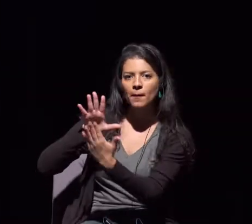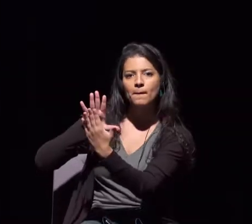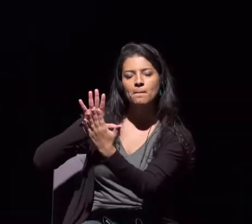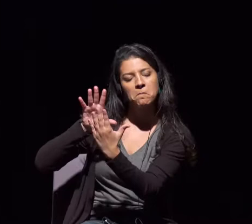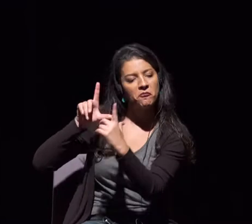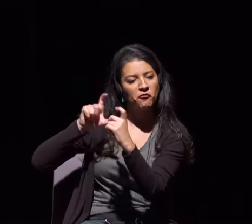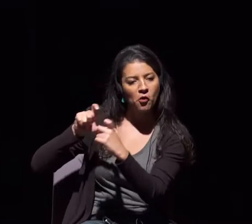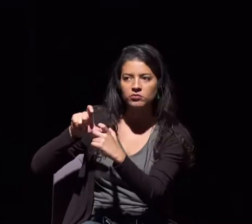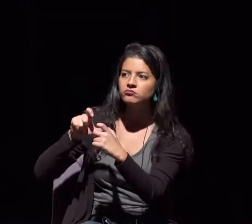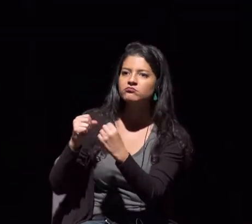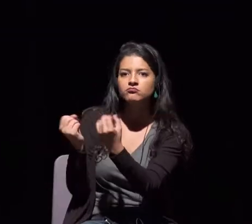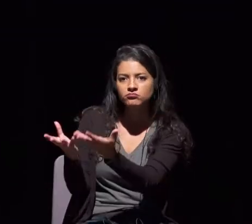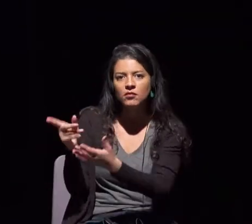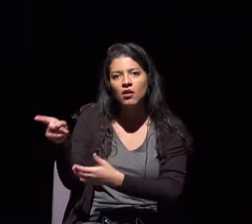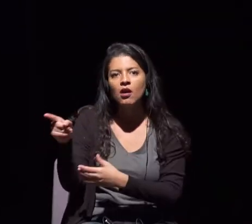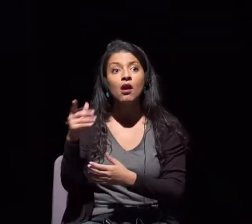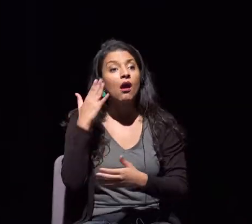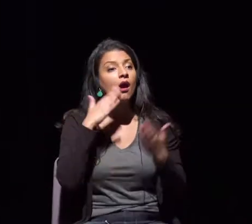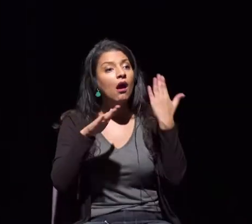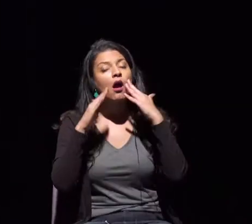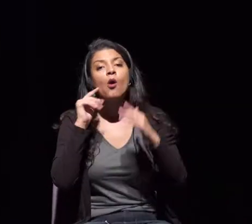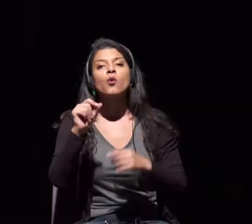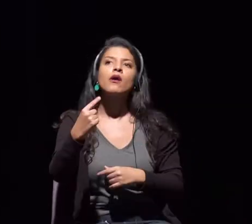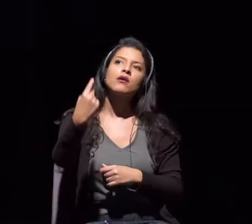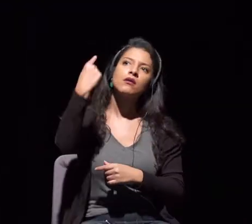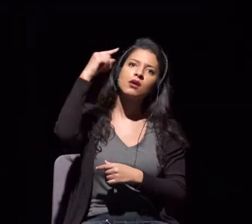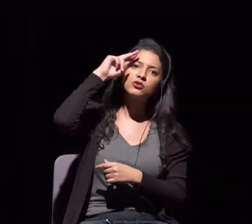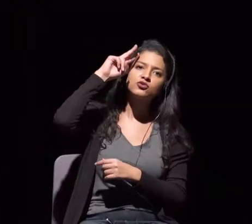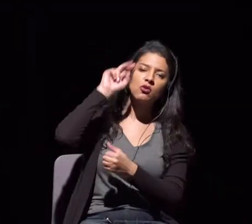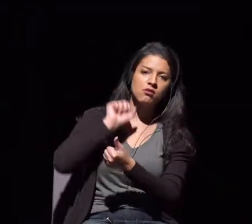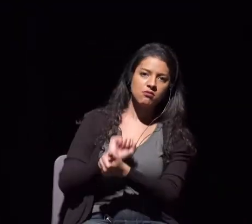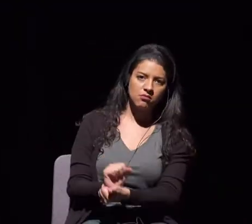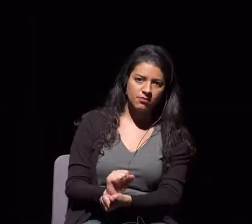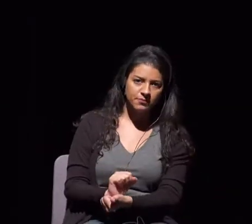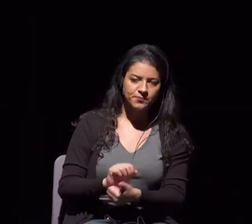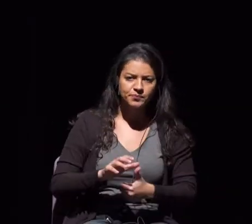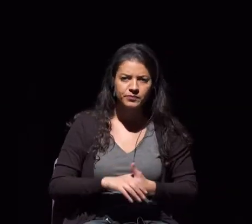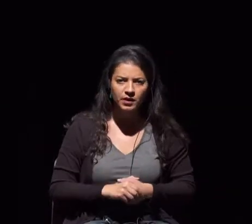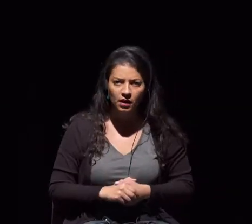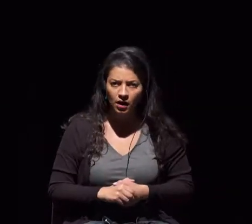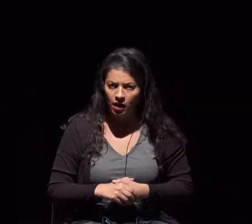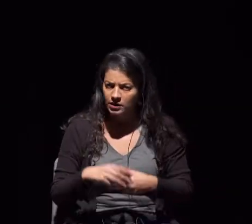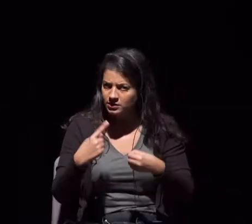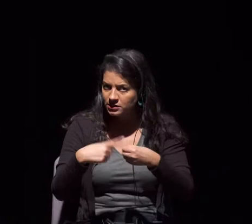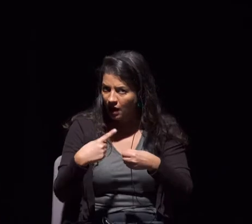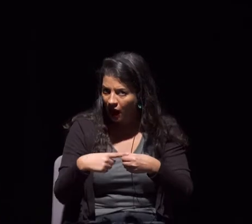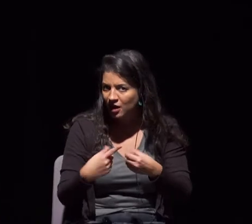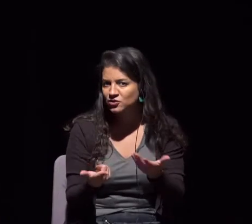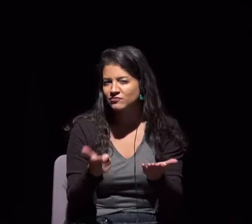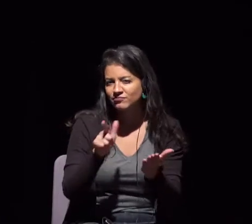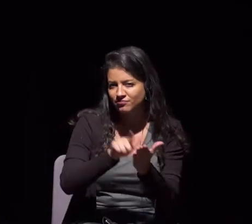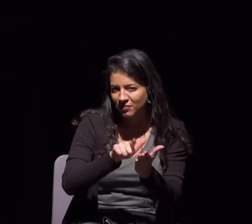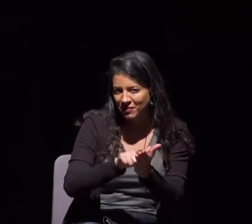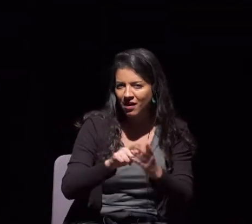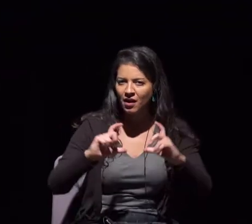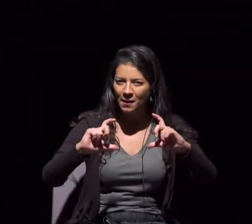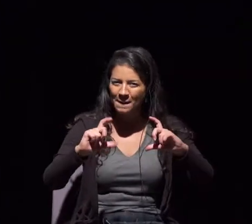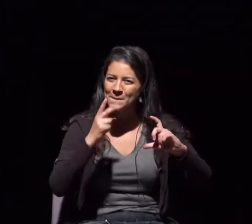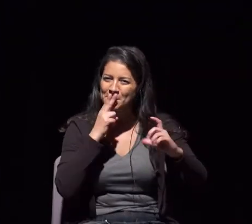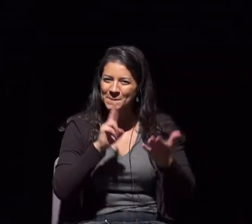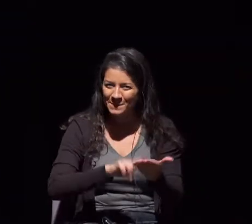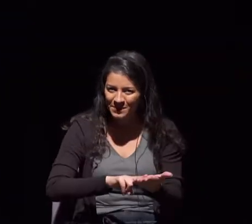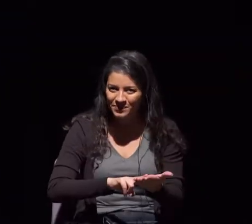in most cases, some of these spaces are not marked, so you never know what happened. So for instance, this is a big slave mark, a